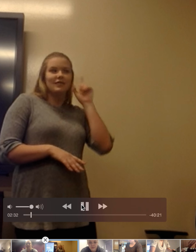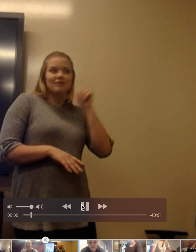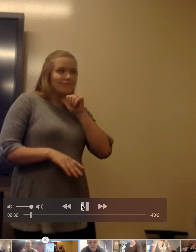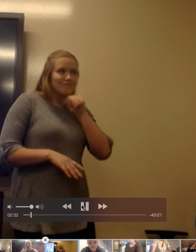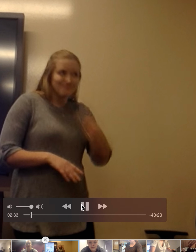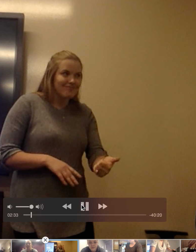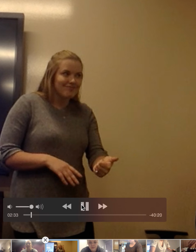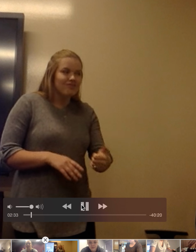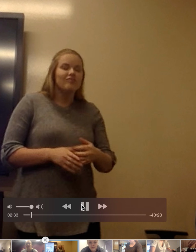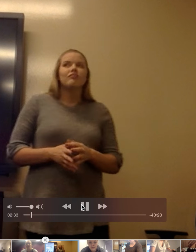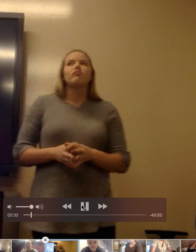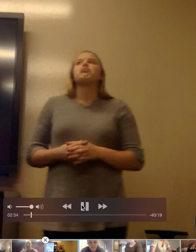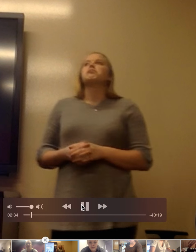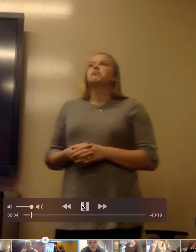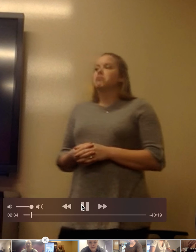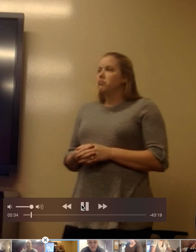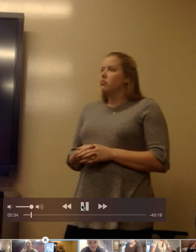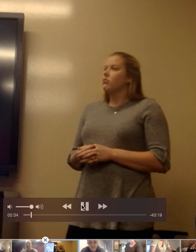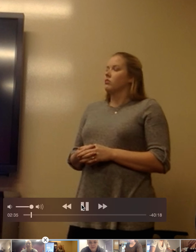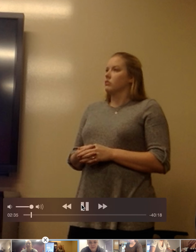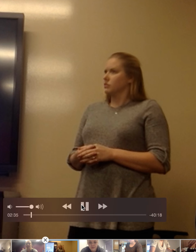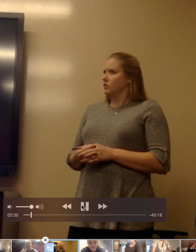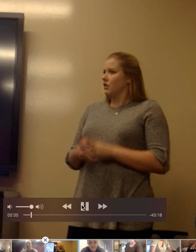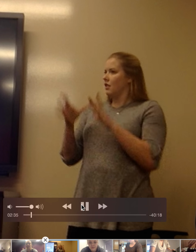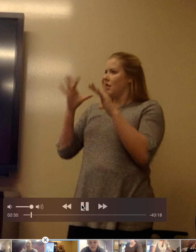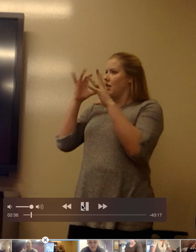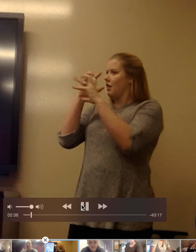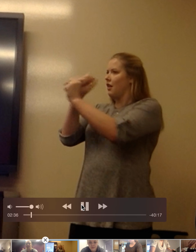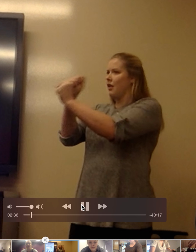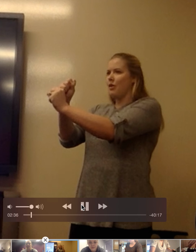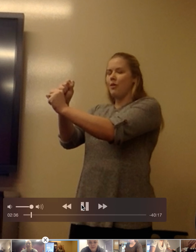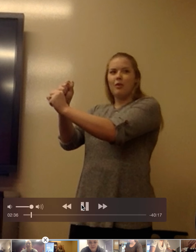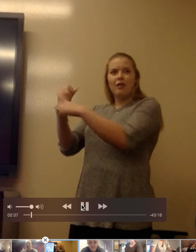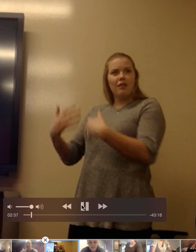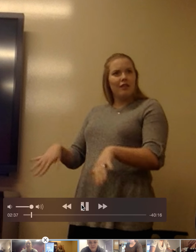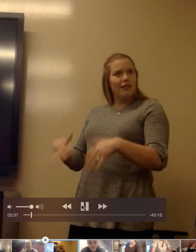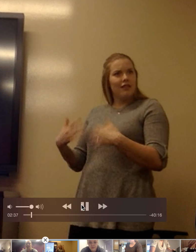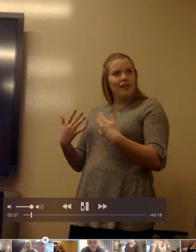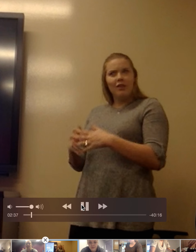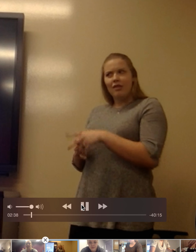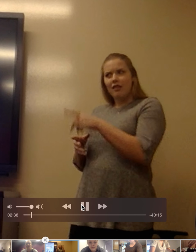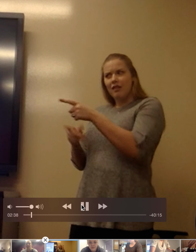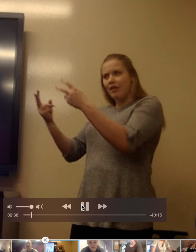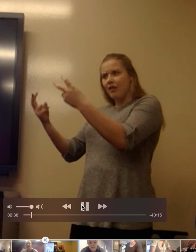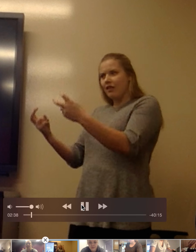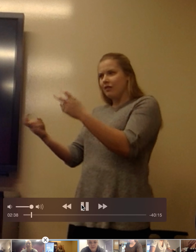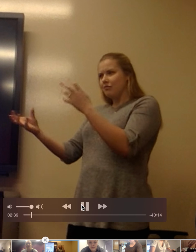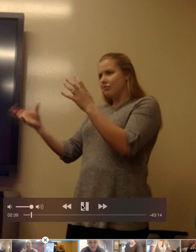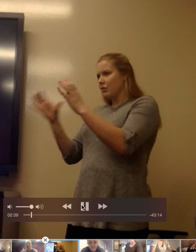Another person came in and said, no, they're deaf, so they didn't hear you. Gallaudet was fascinated by